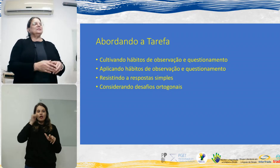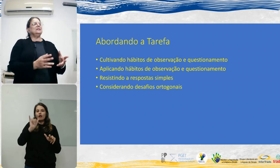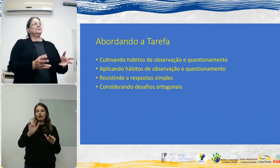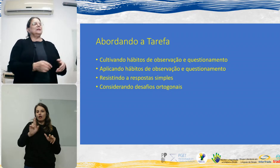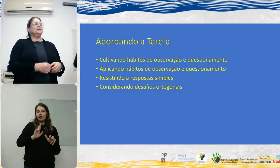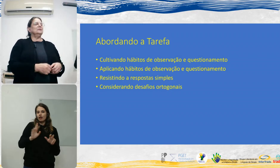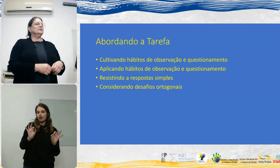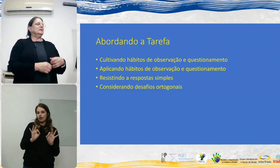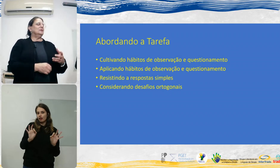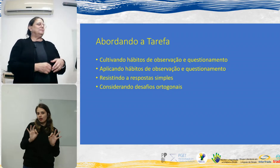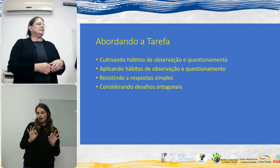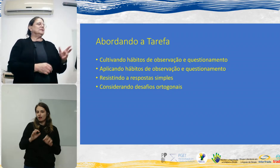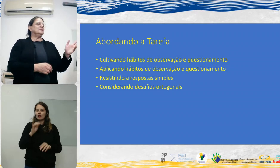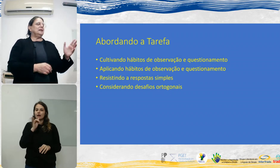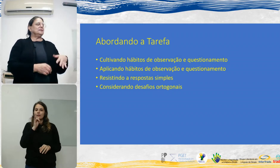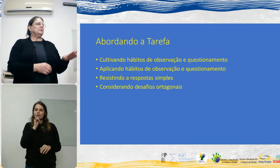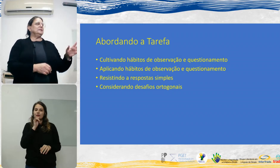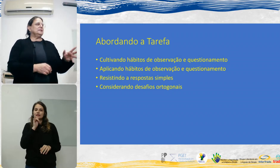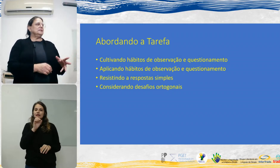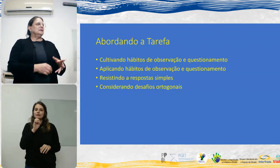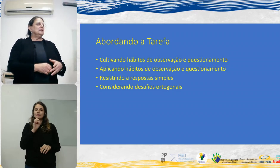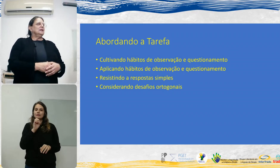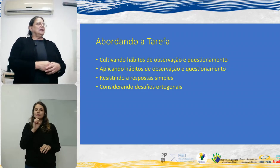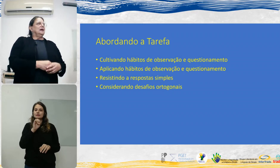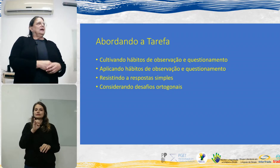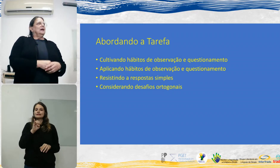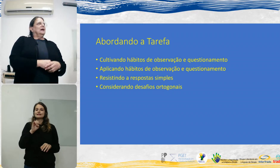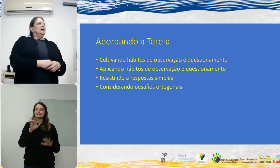it's just that way, or oh, because X, Y, Z.